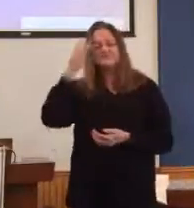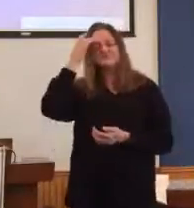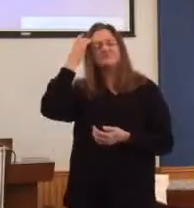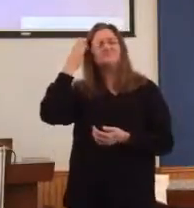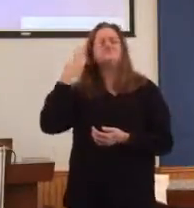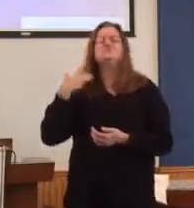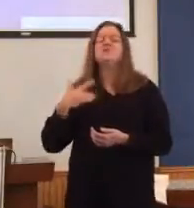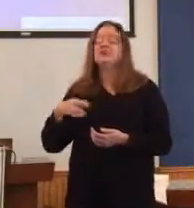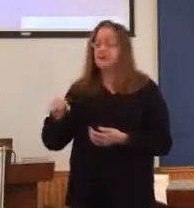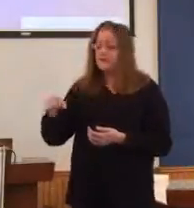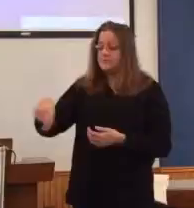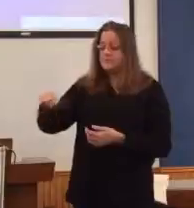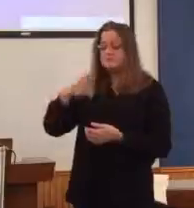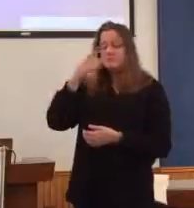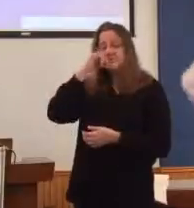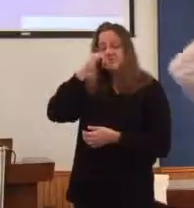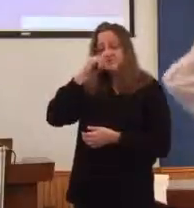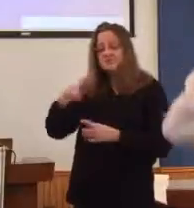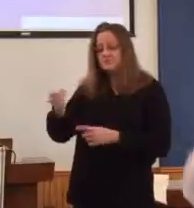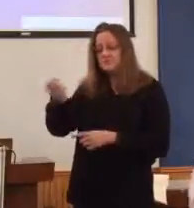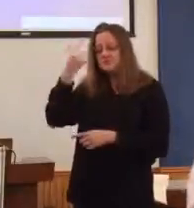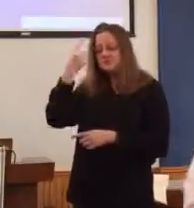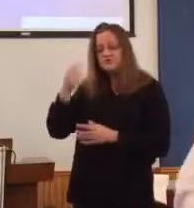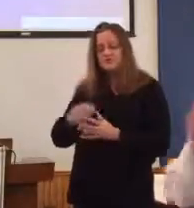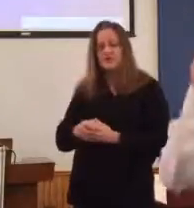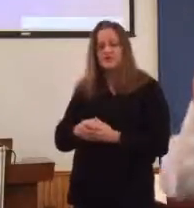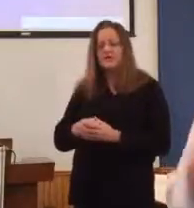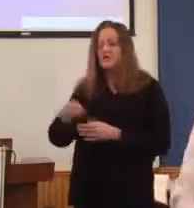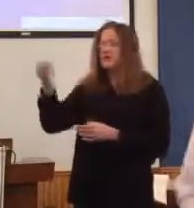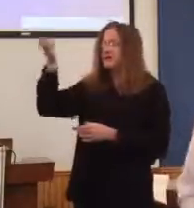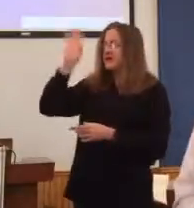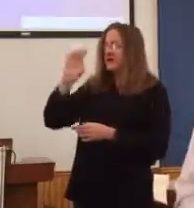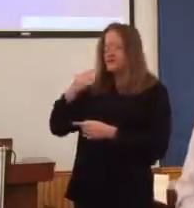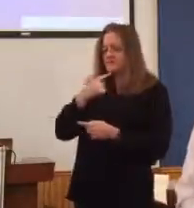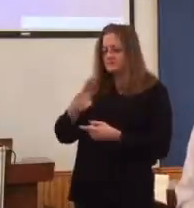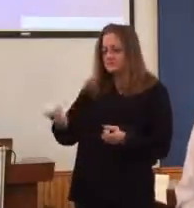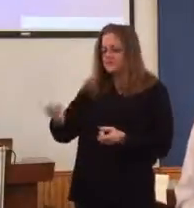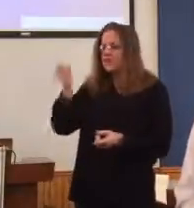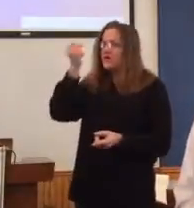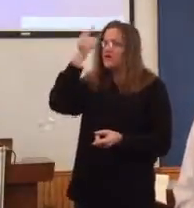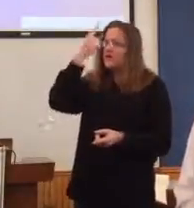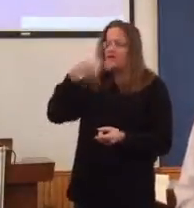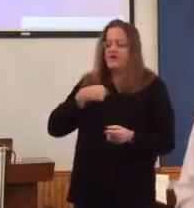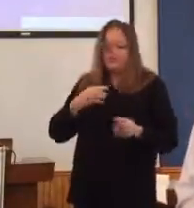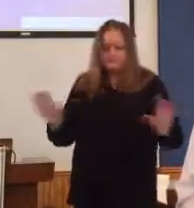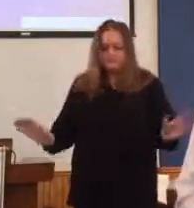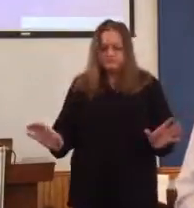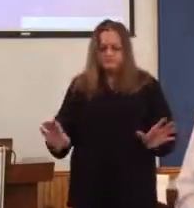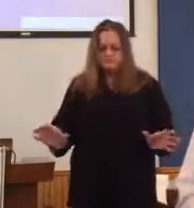They understood. And they acted on that understanding.